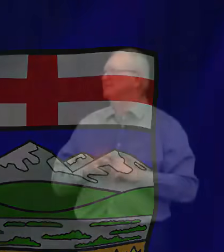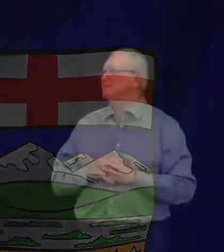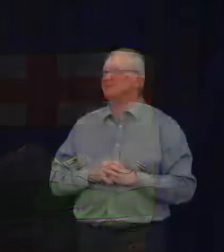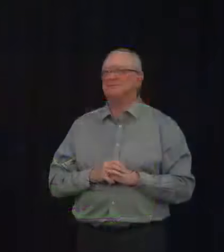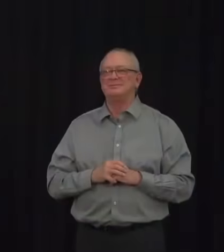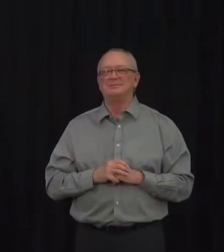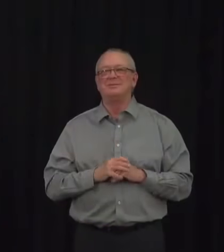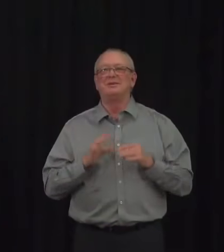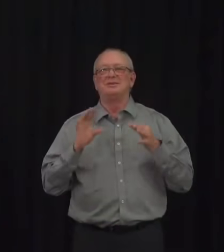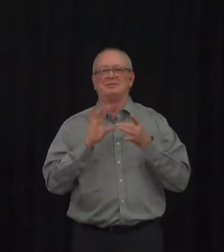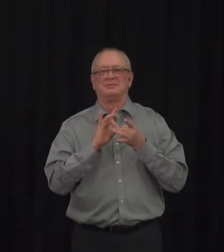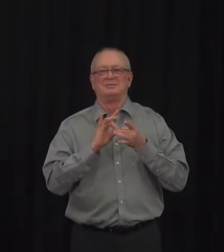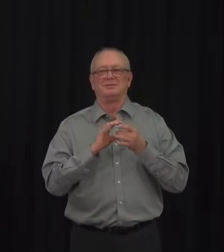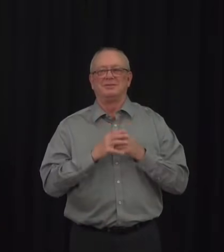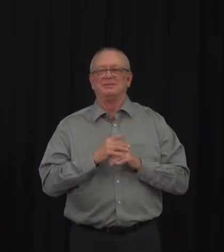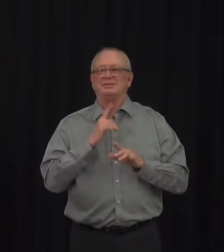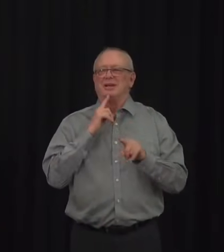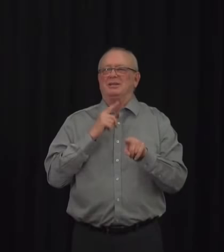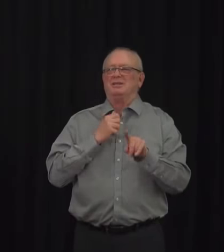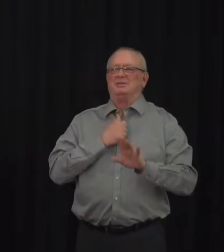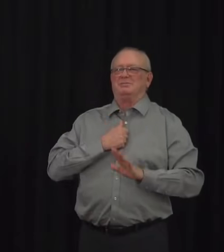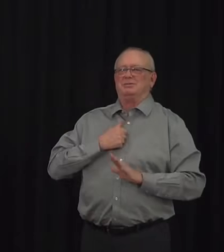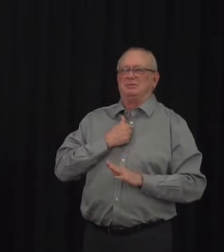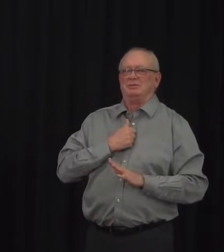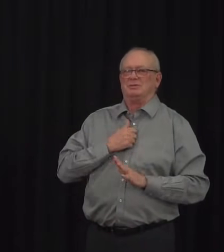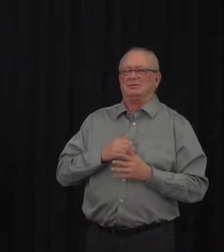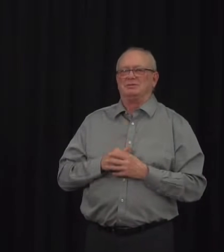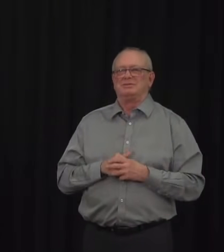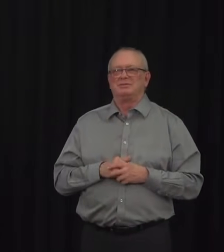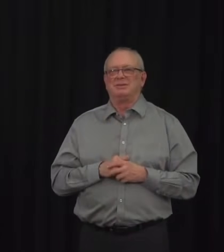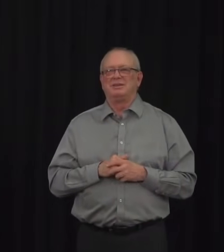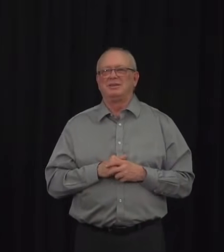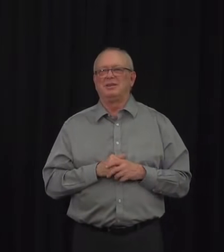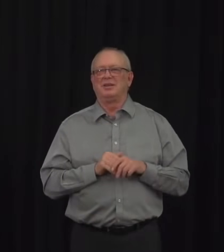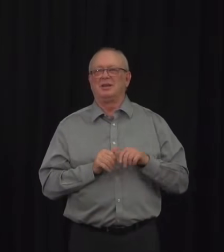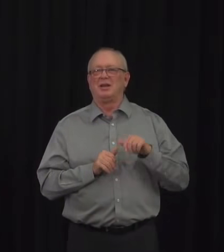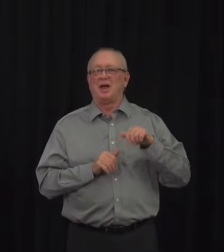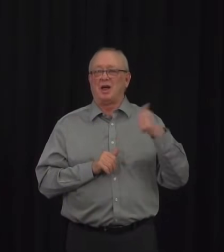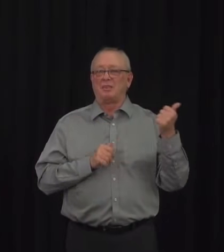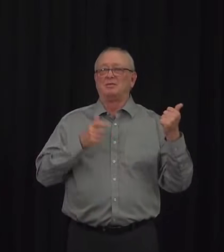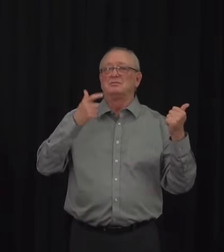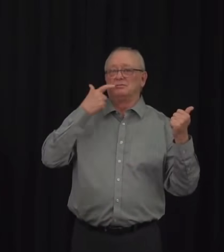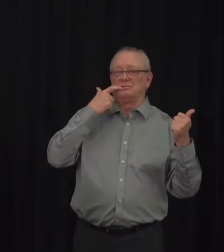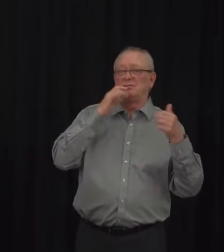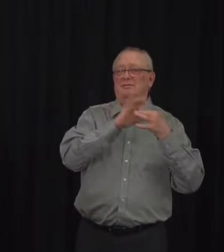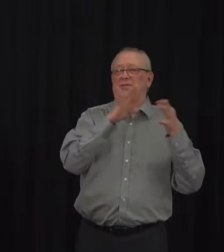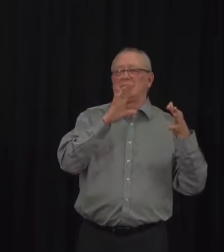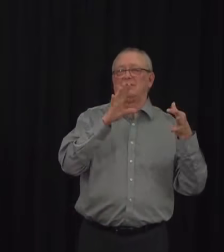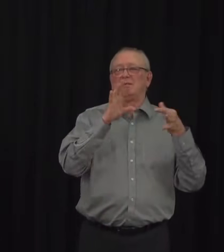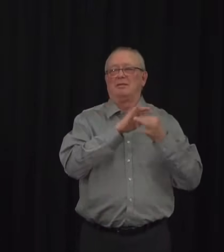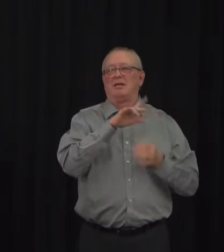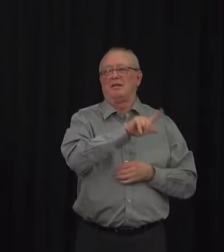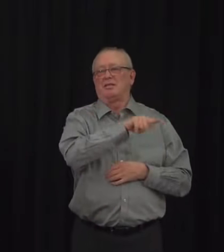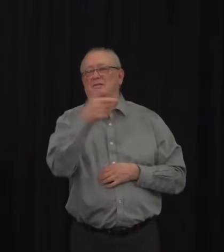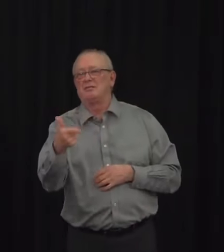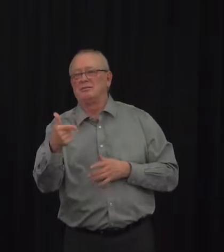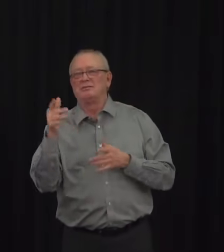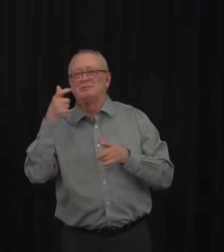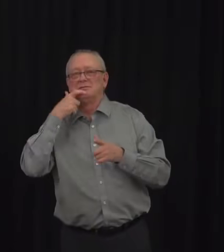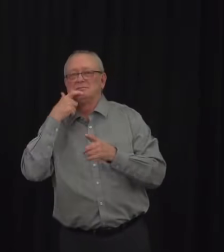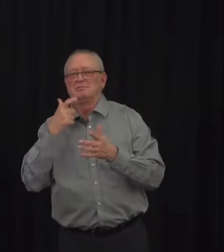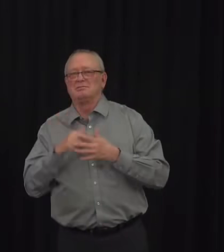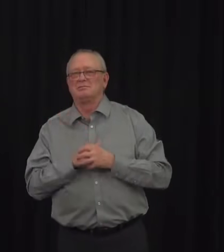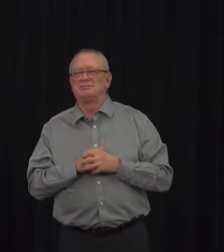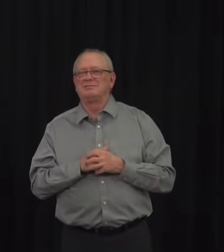The operator, the initial operator lost their connection. Our apologies. Be just one moment, please. Thank you. Please stand